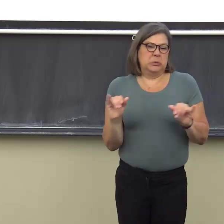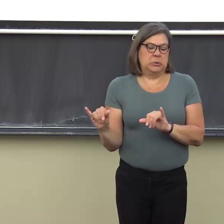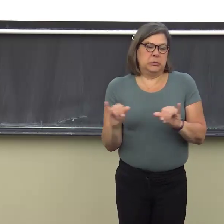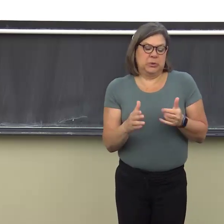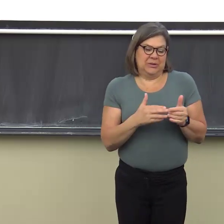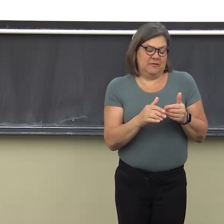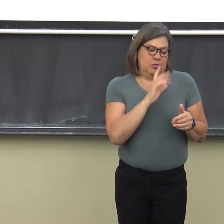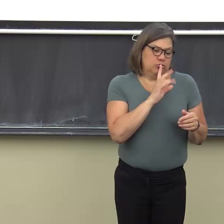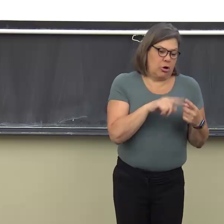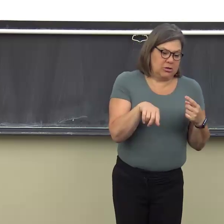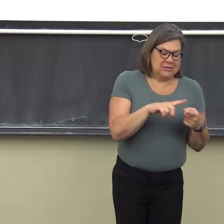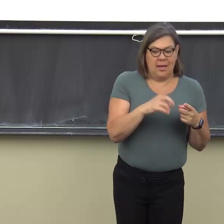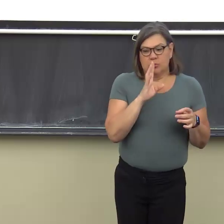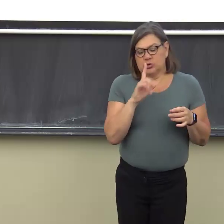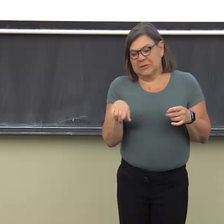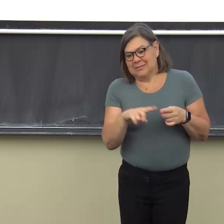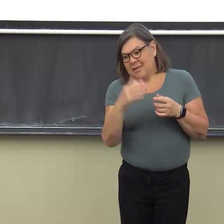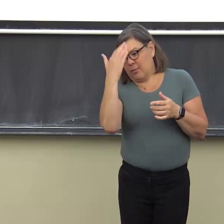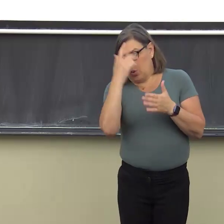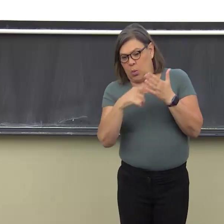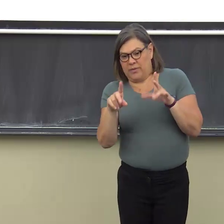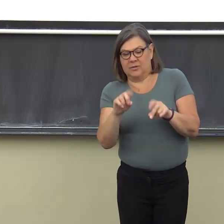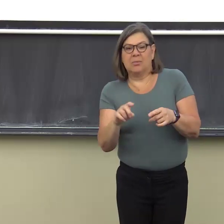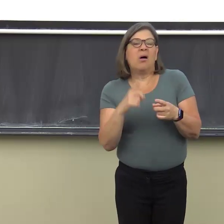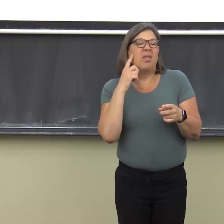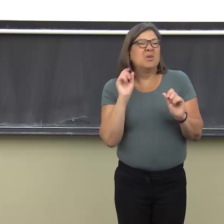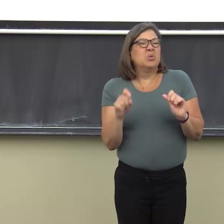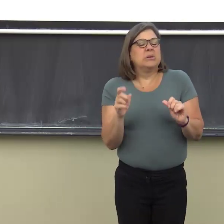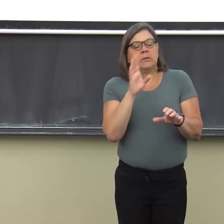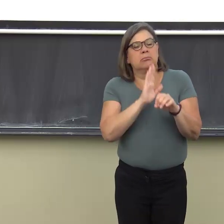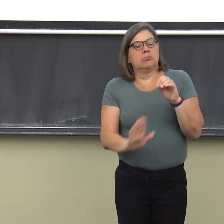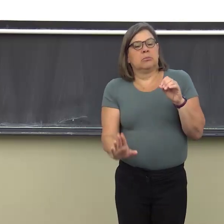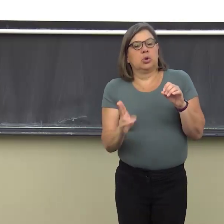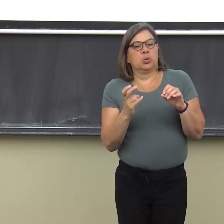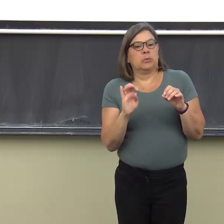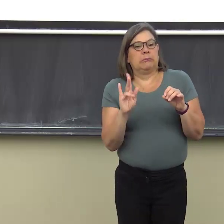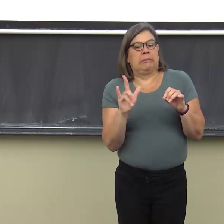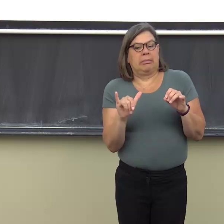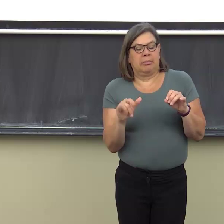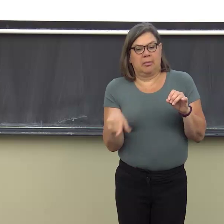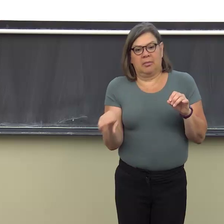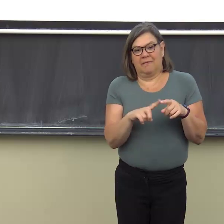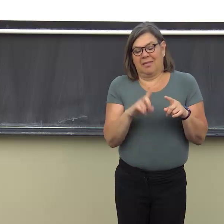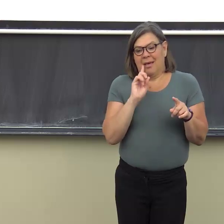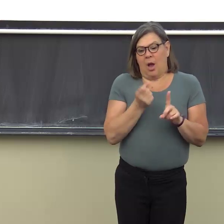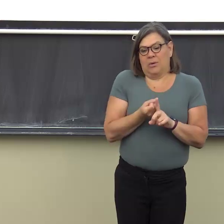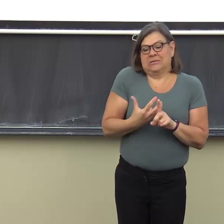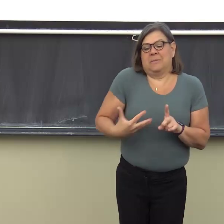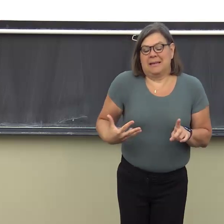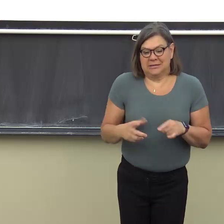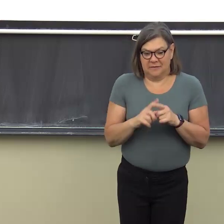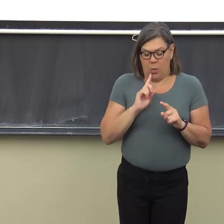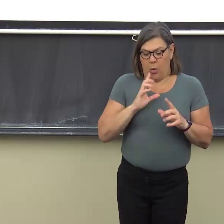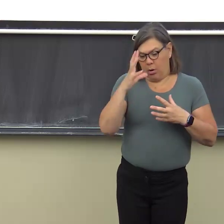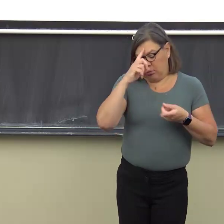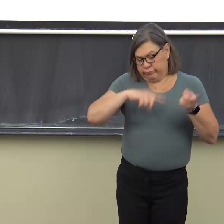talk to them or speak to them or know what they're doing. Because I do think you need a humility about how expansive or collaborative